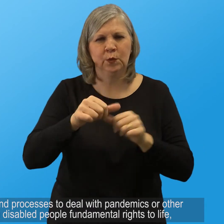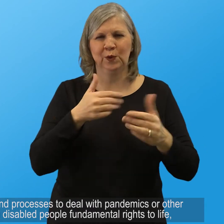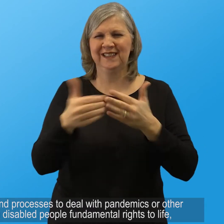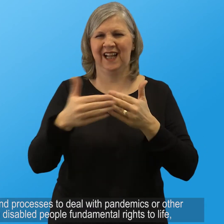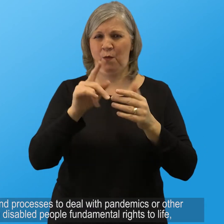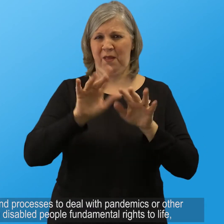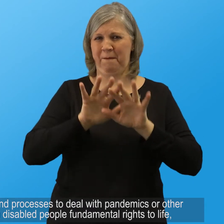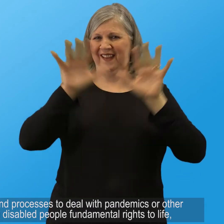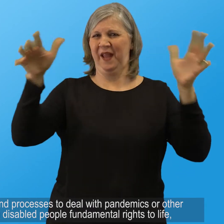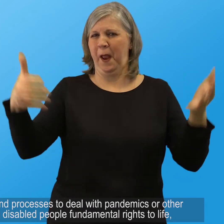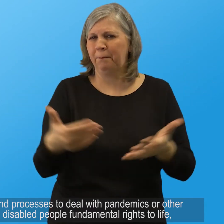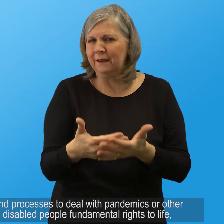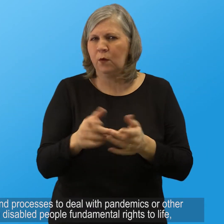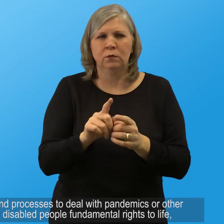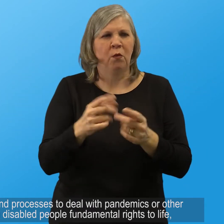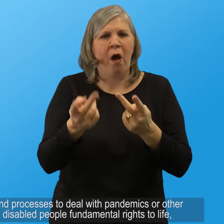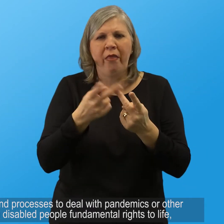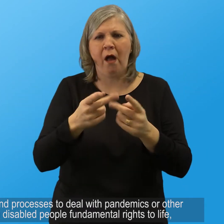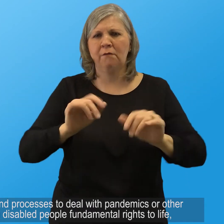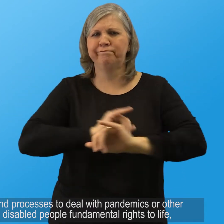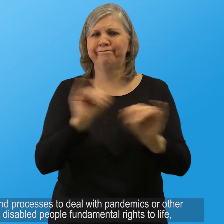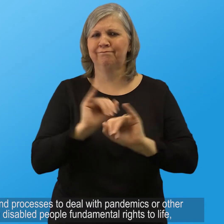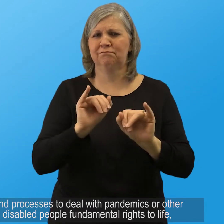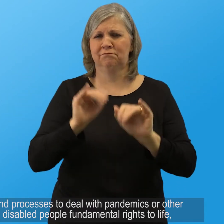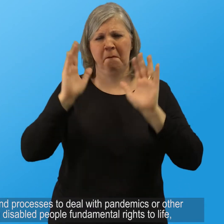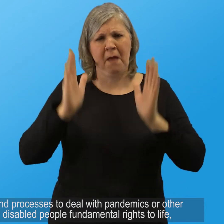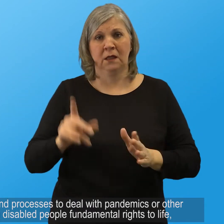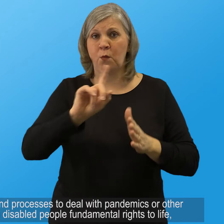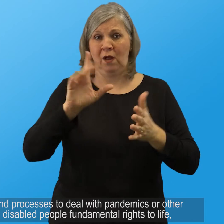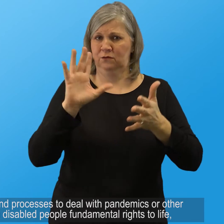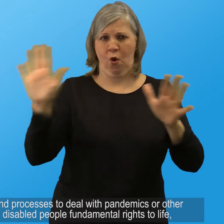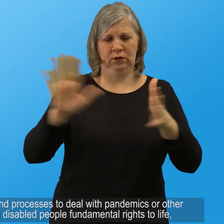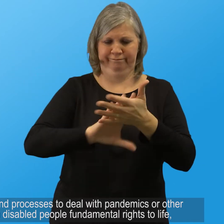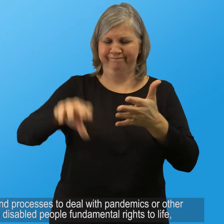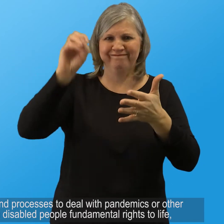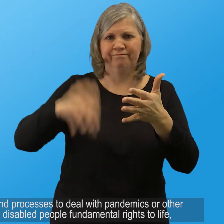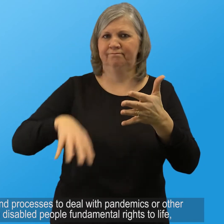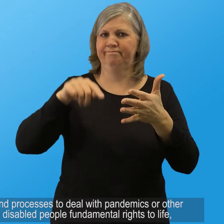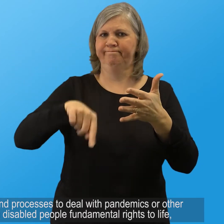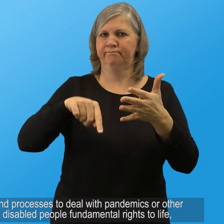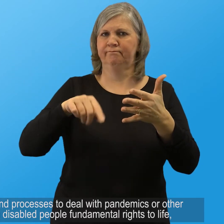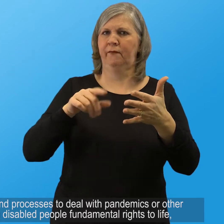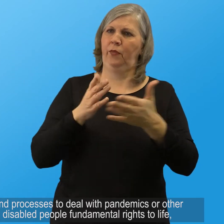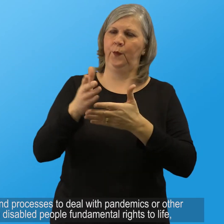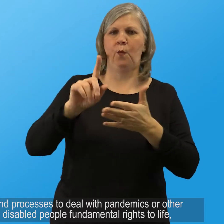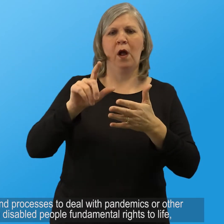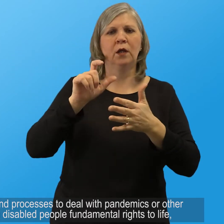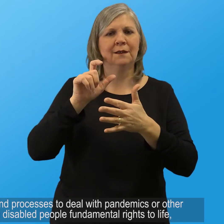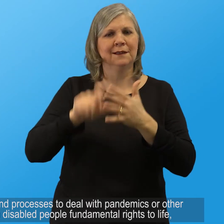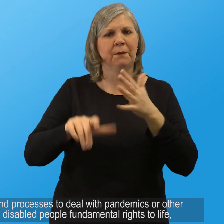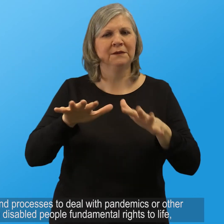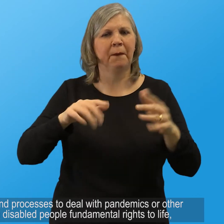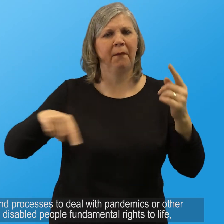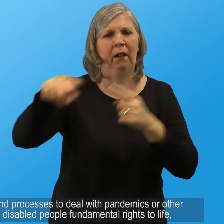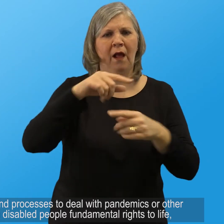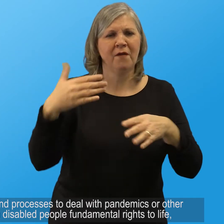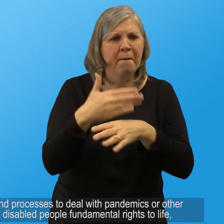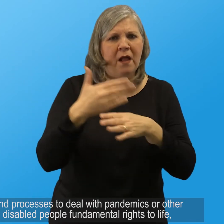Future emergency legislation and processes to deal with pandemics or other crises must not remove from disabled people's